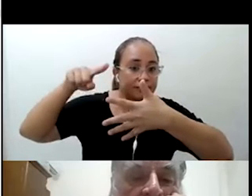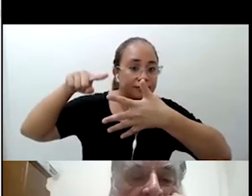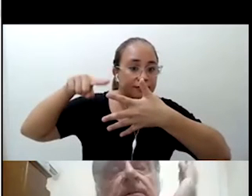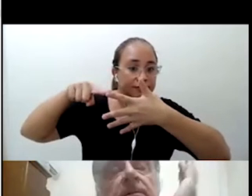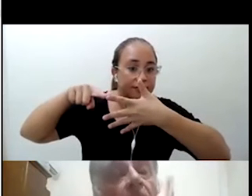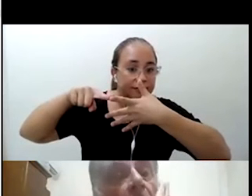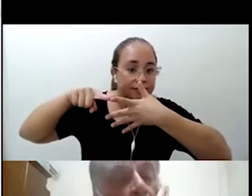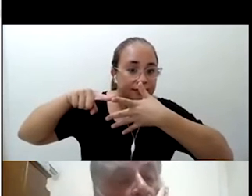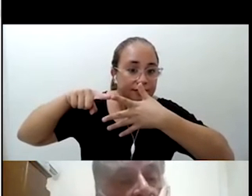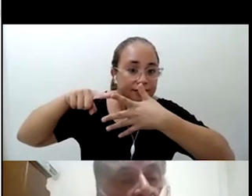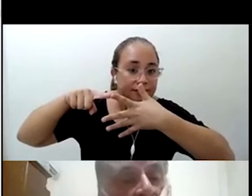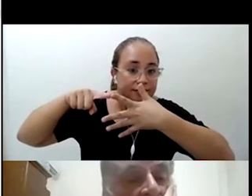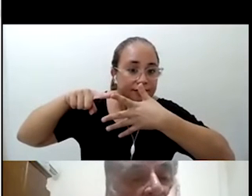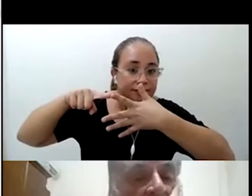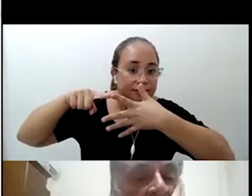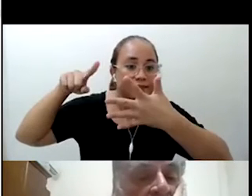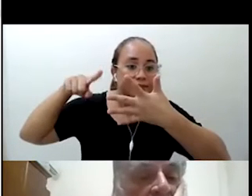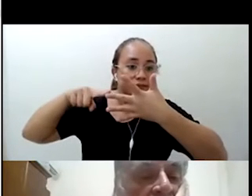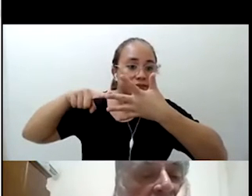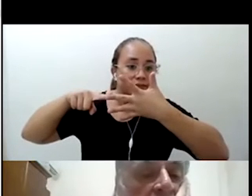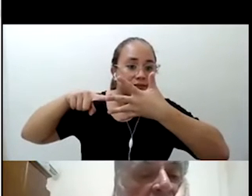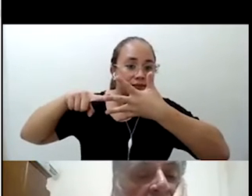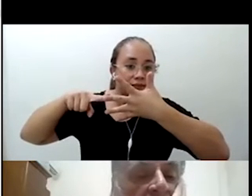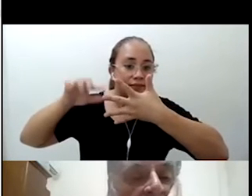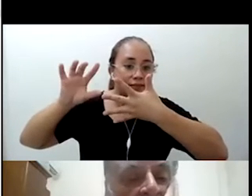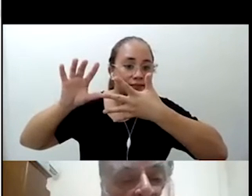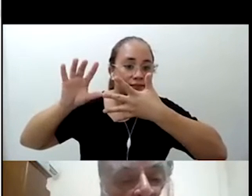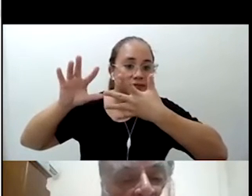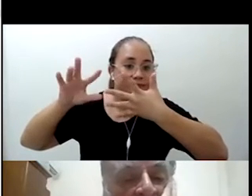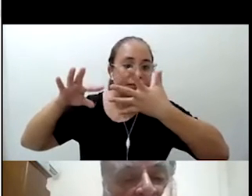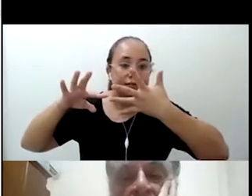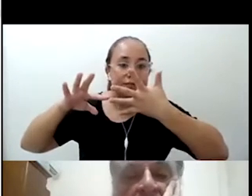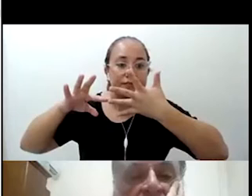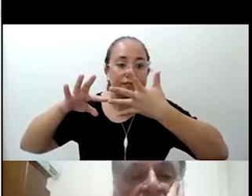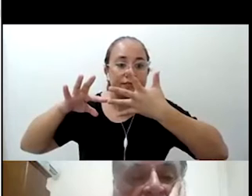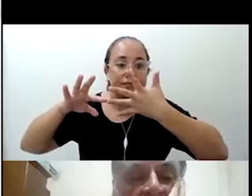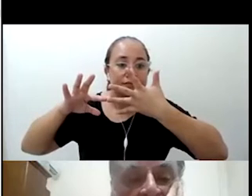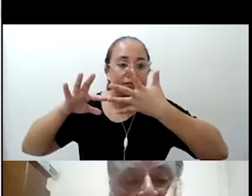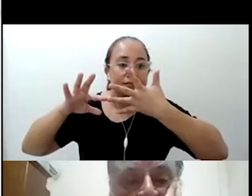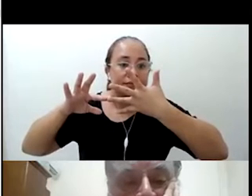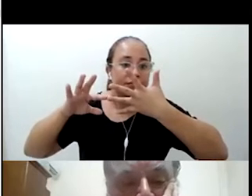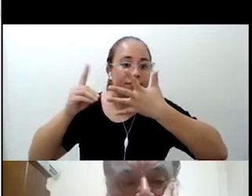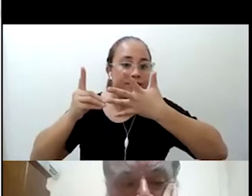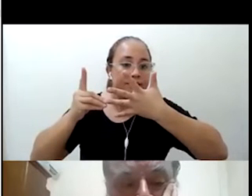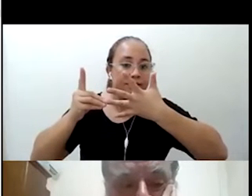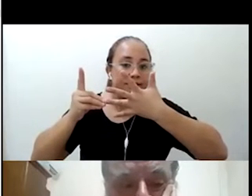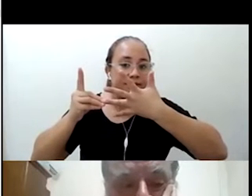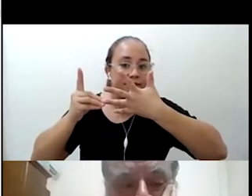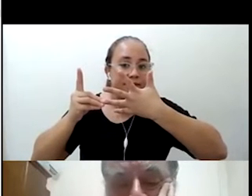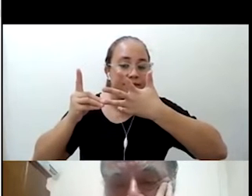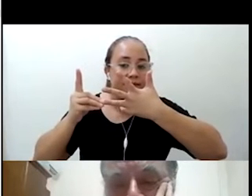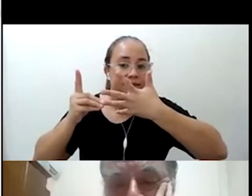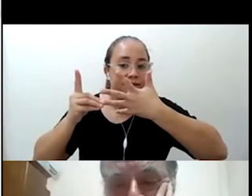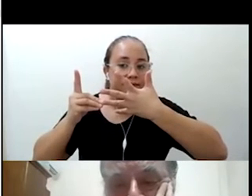non-dominant hand, or start from location of the dominant hand, or follow a different system.